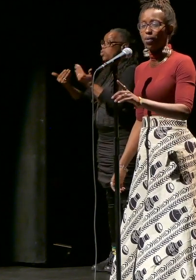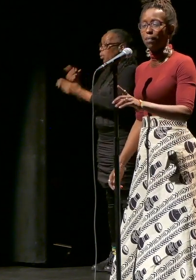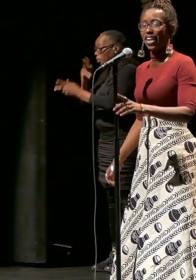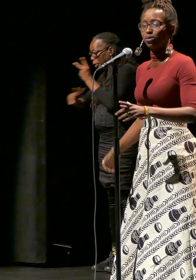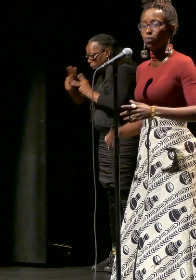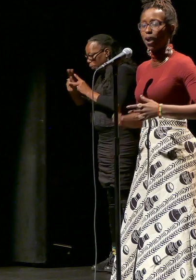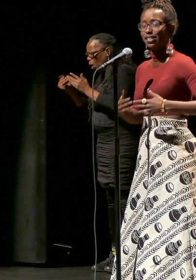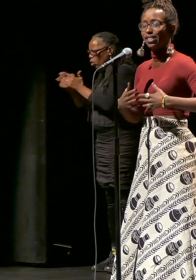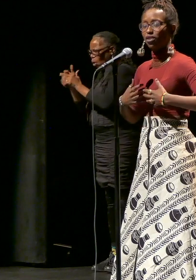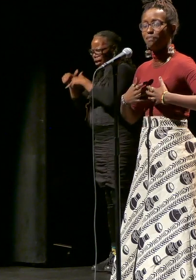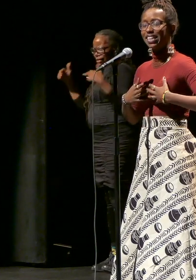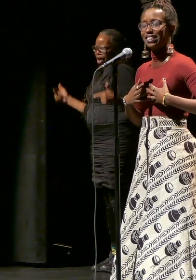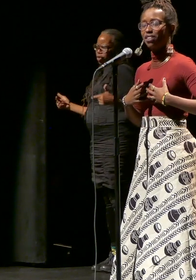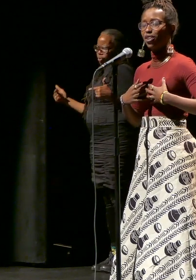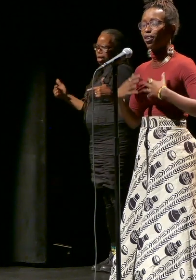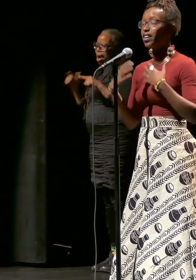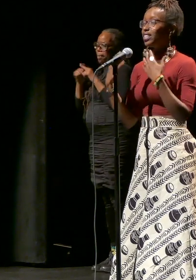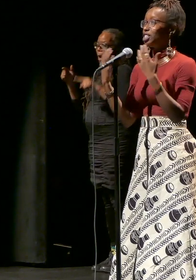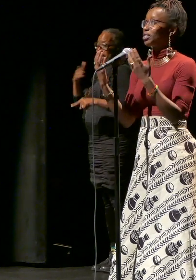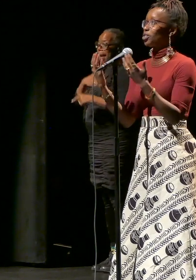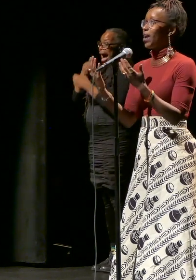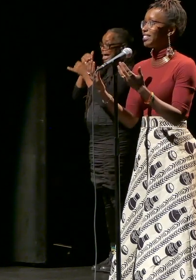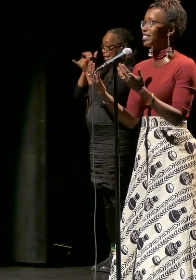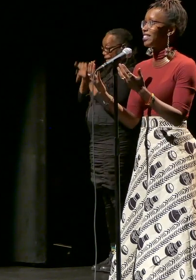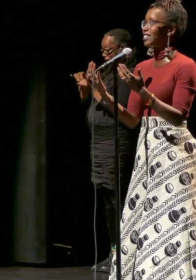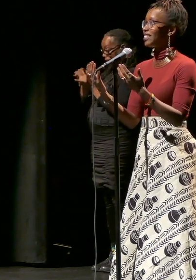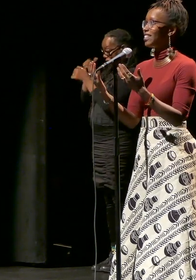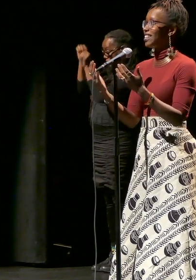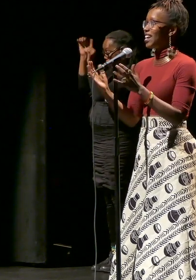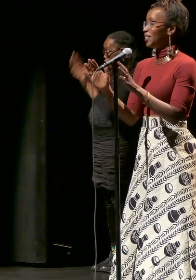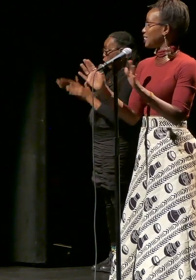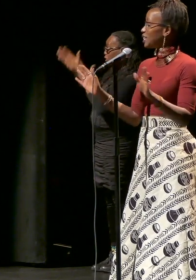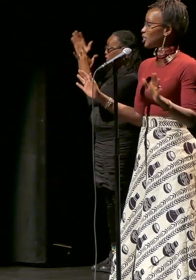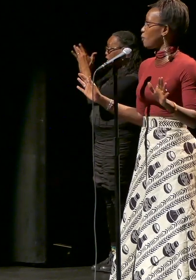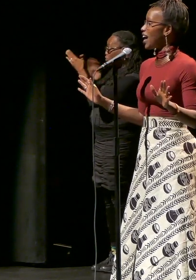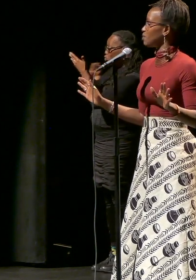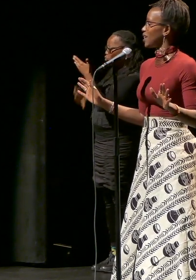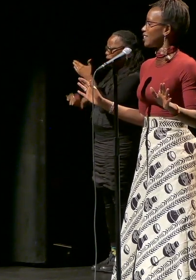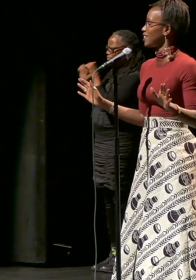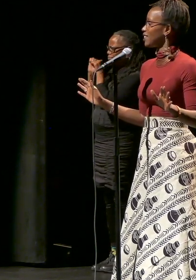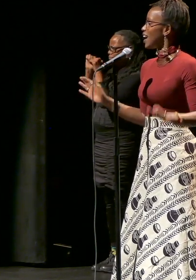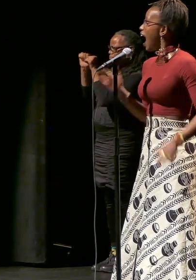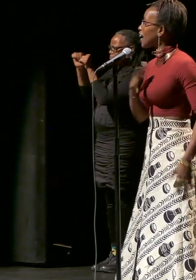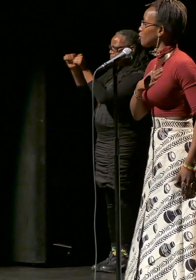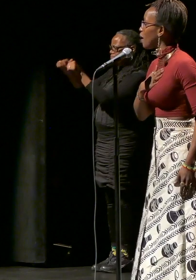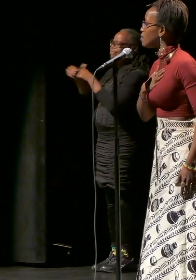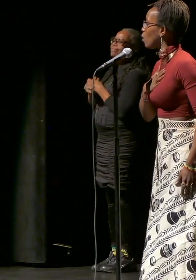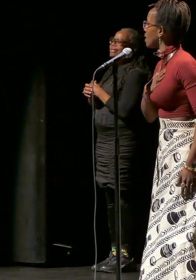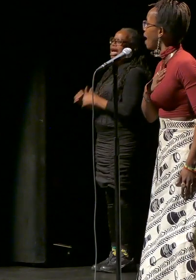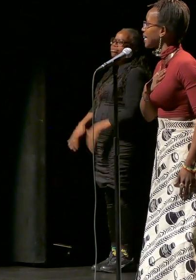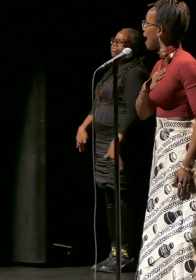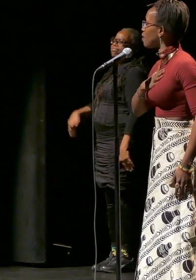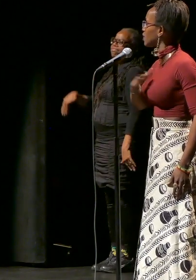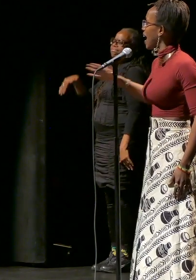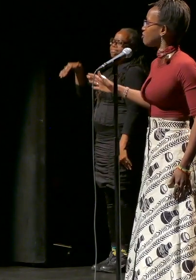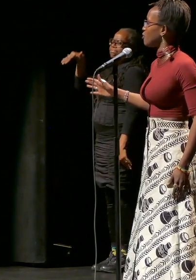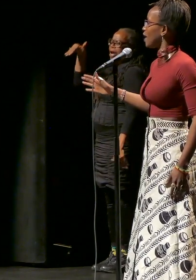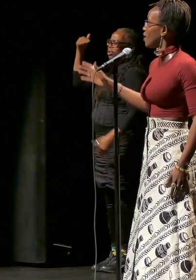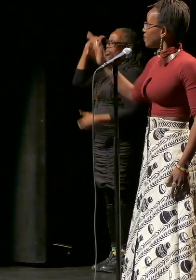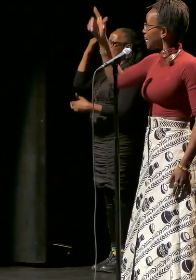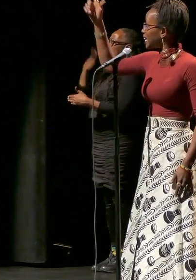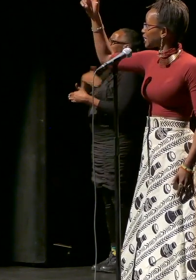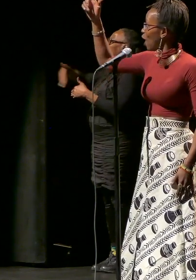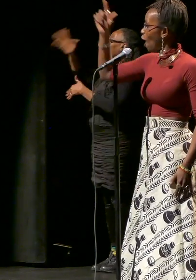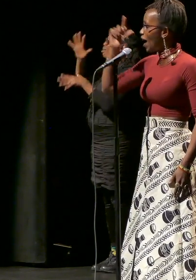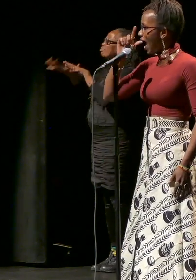the one thing that remained was the presence of my savior, Jesus Christ. This didn't surprise me. I grew up knowing my God was